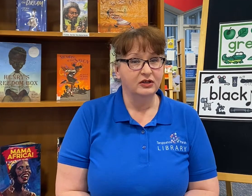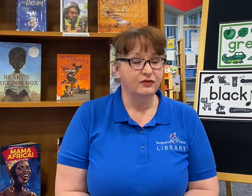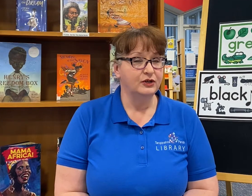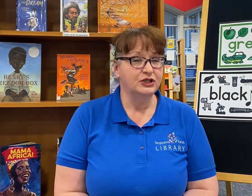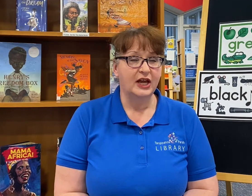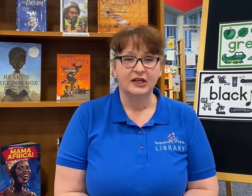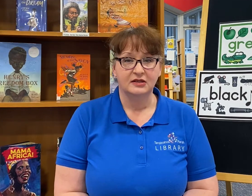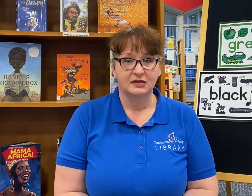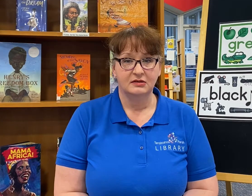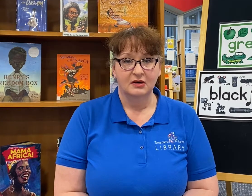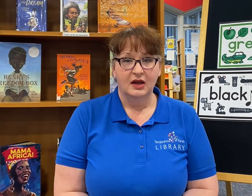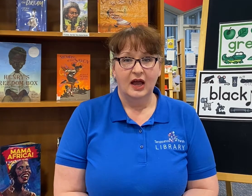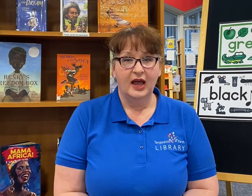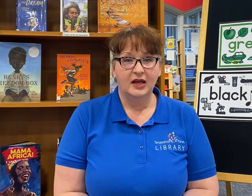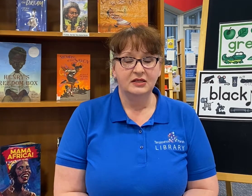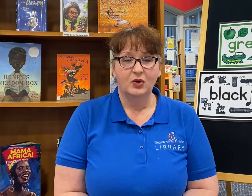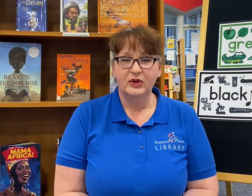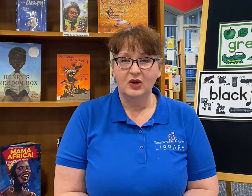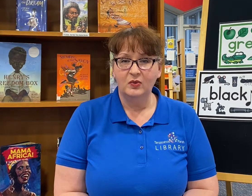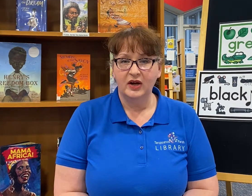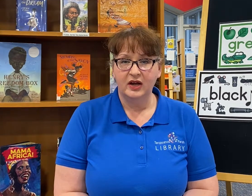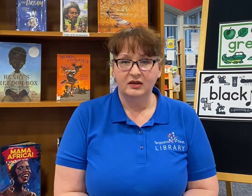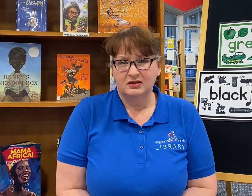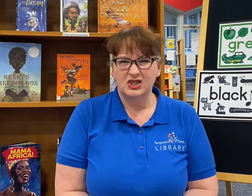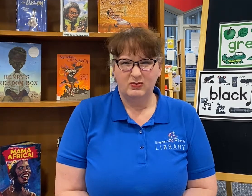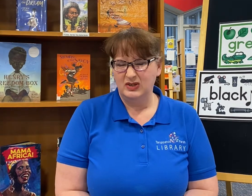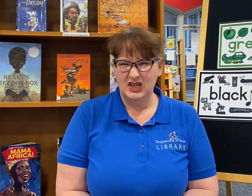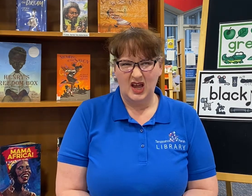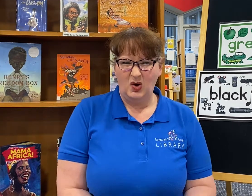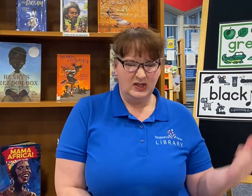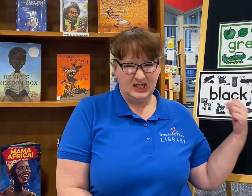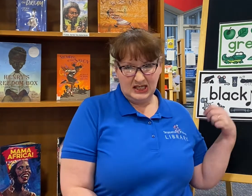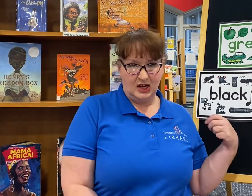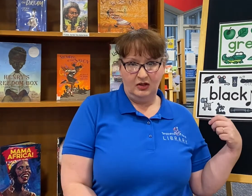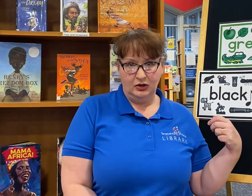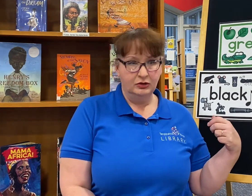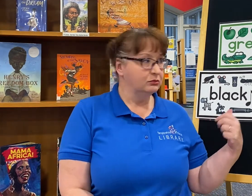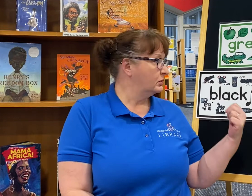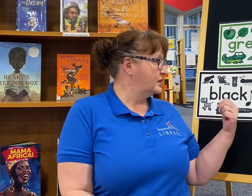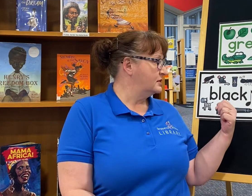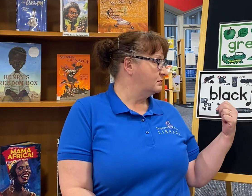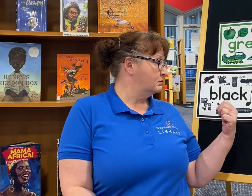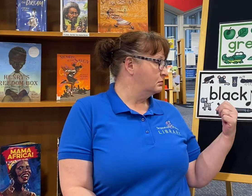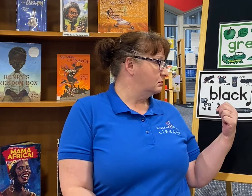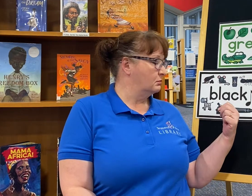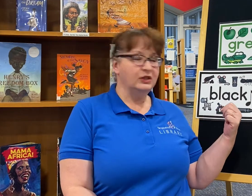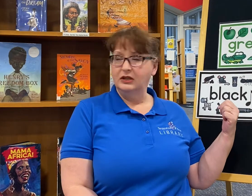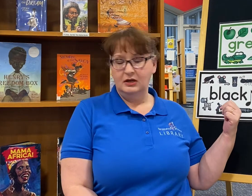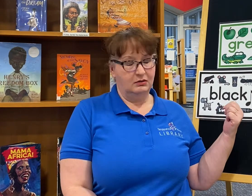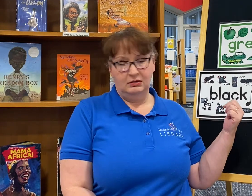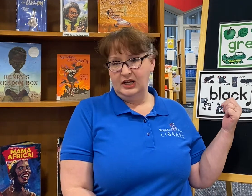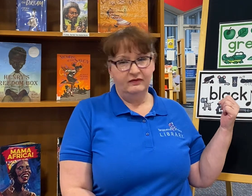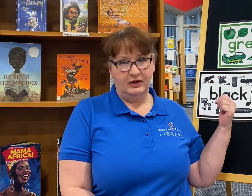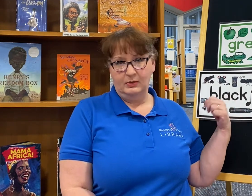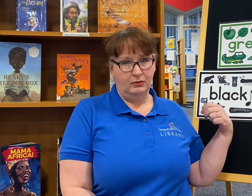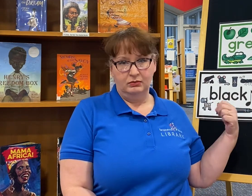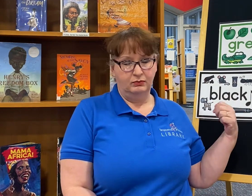different shades. And so we don't want to just say, oh, it's this color, because really none of them are a